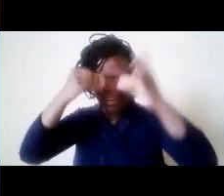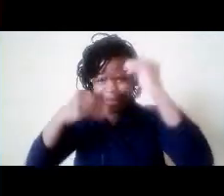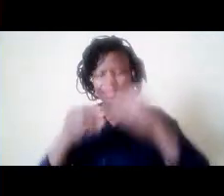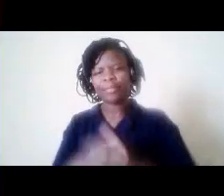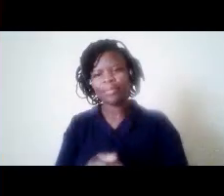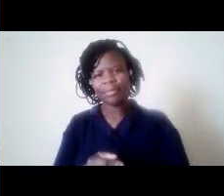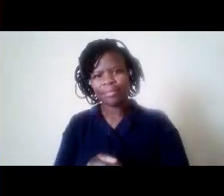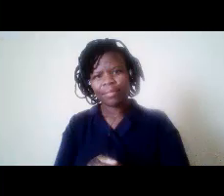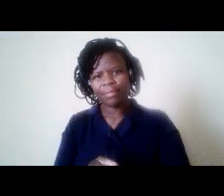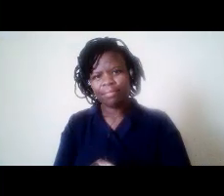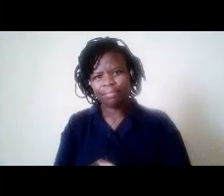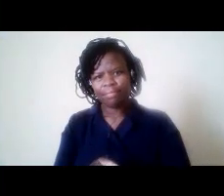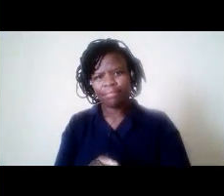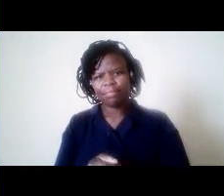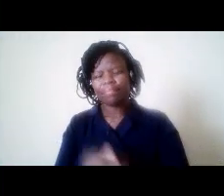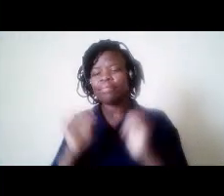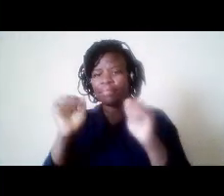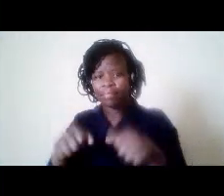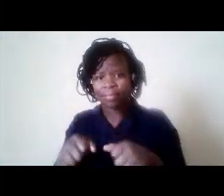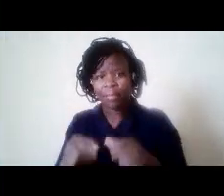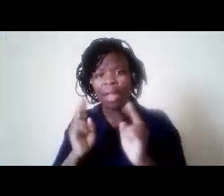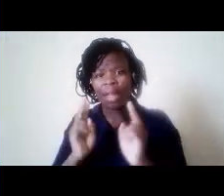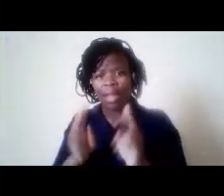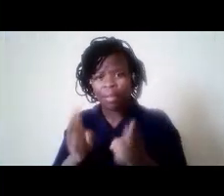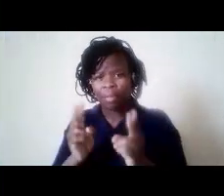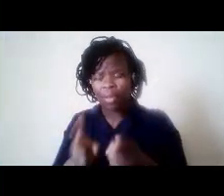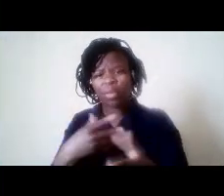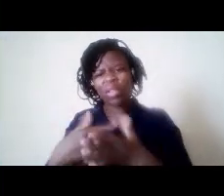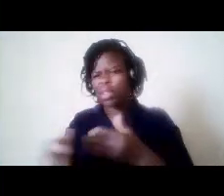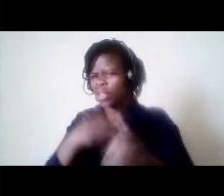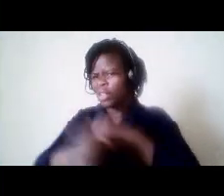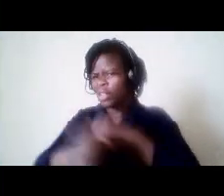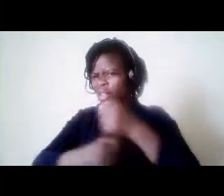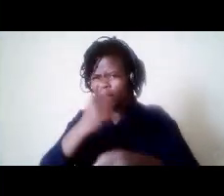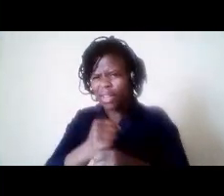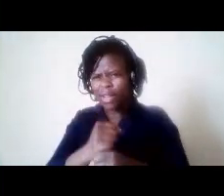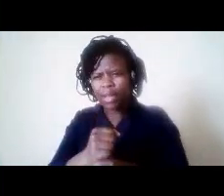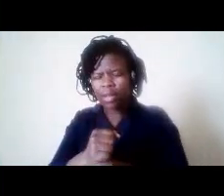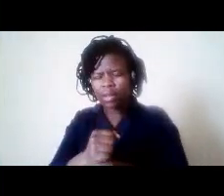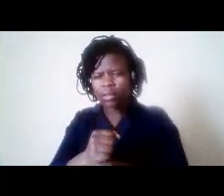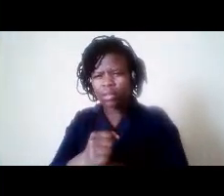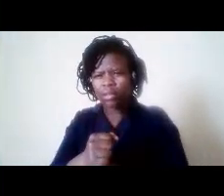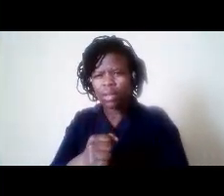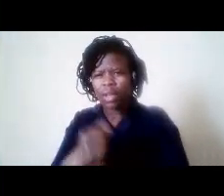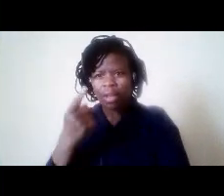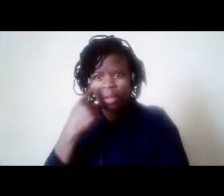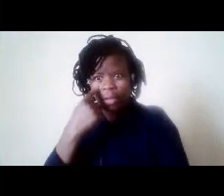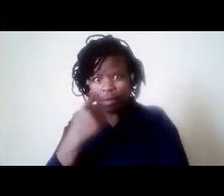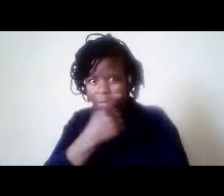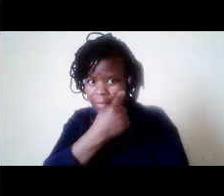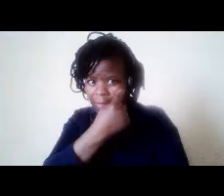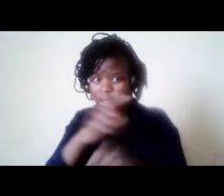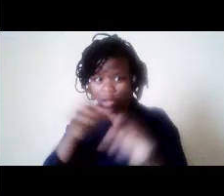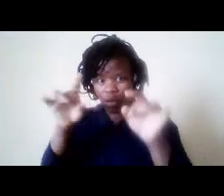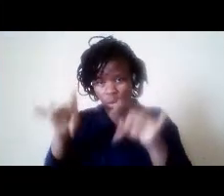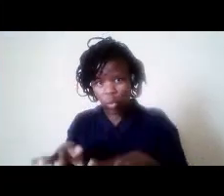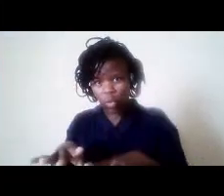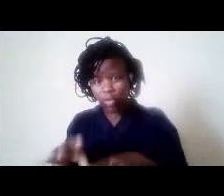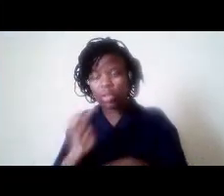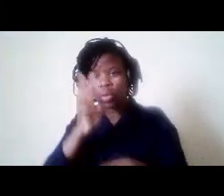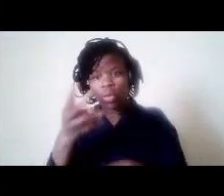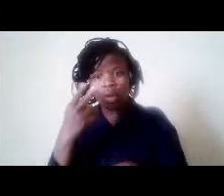It's true that for people of any age, adults or children, vision loss is often traumatic. And so we'll see signs